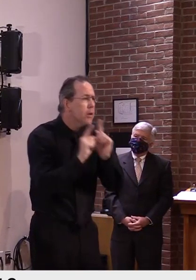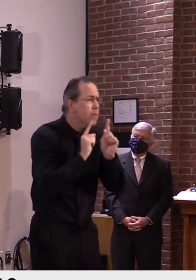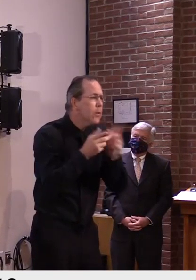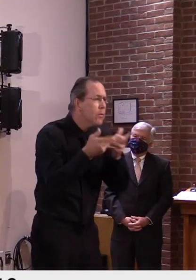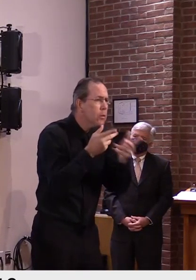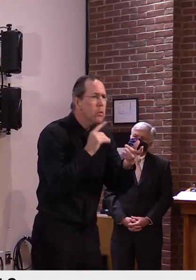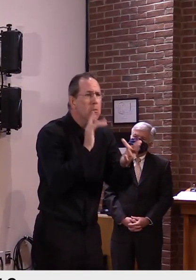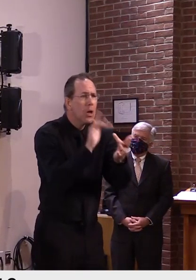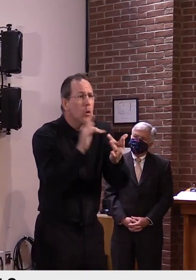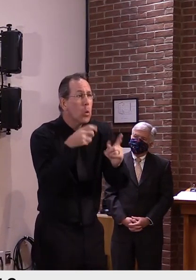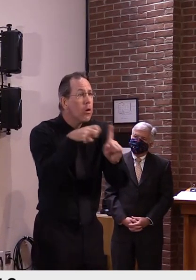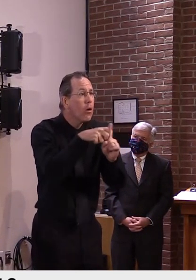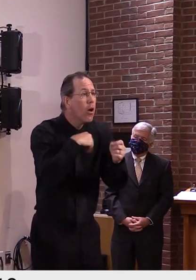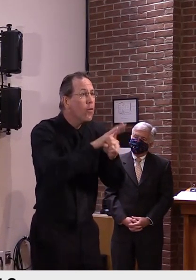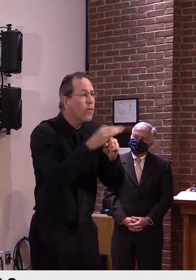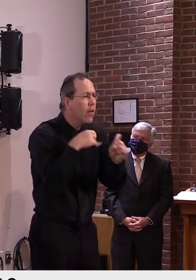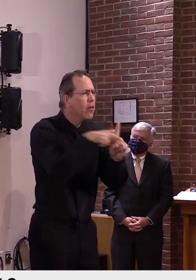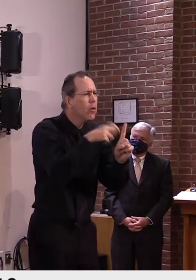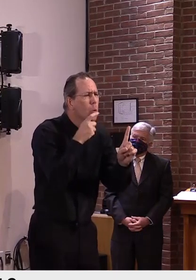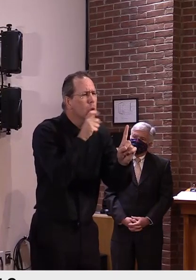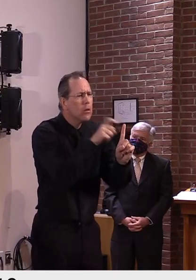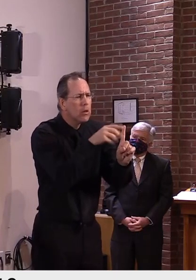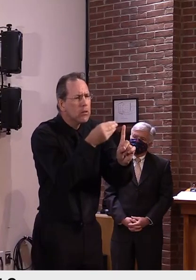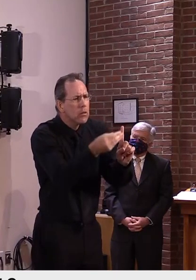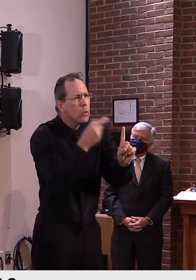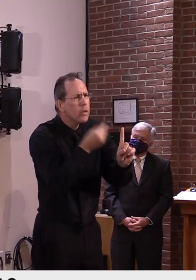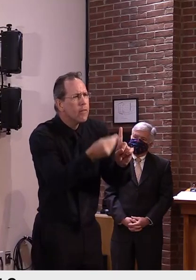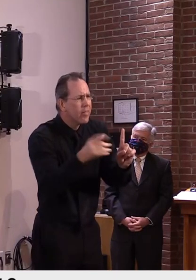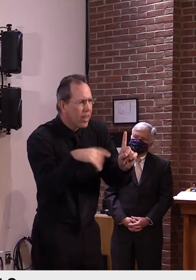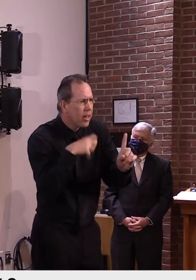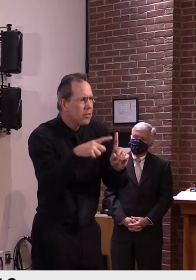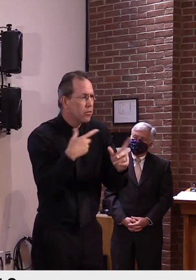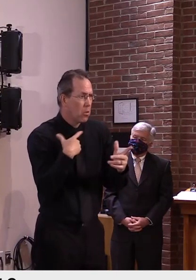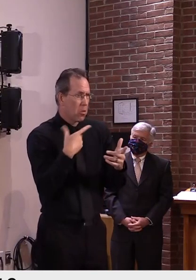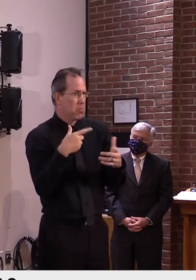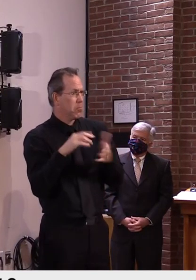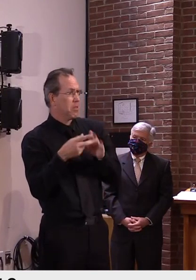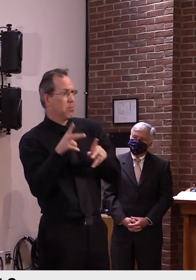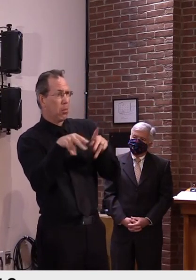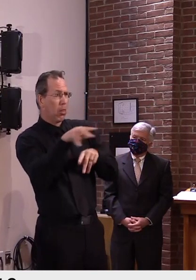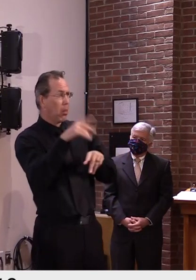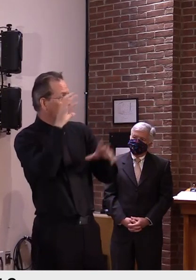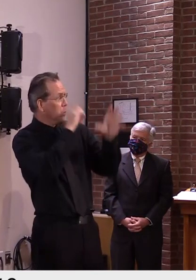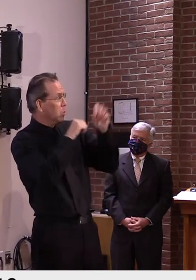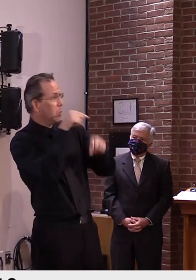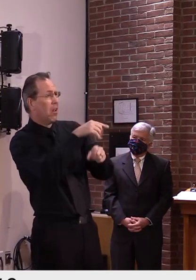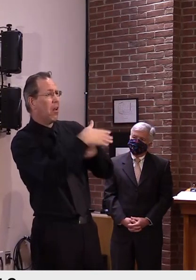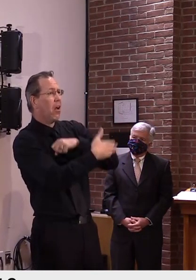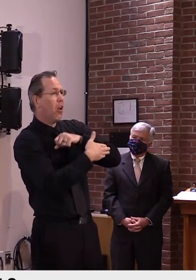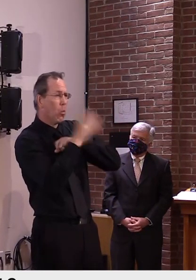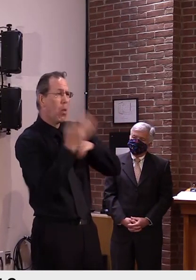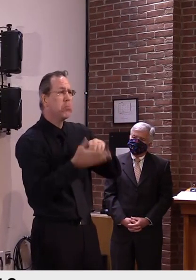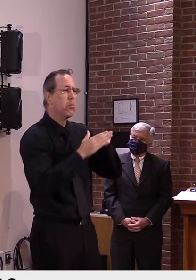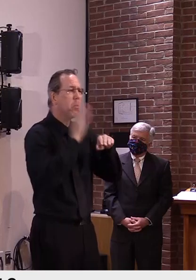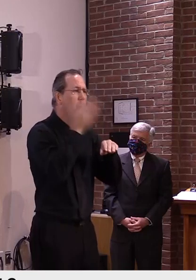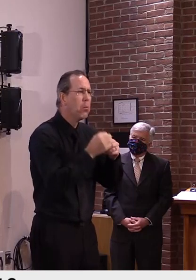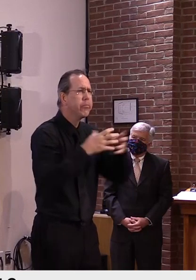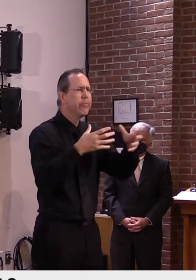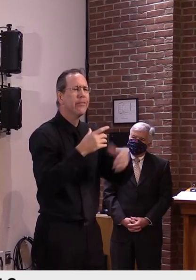anything about, you know, some unifying theme in Orleans County that we should be concerned about.